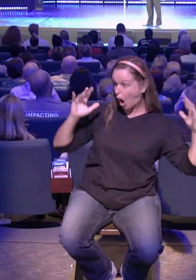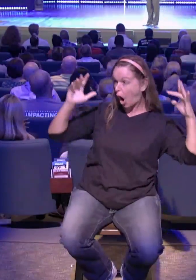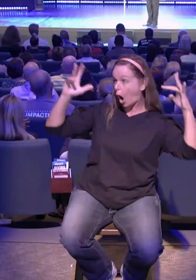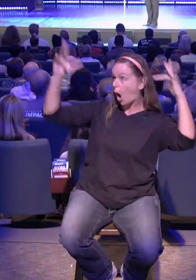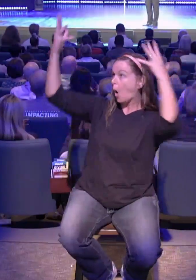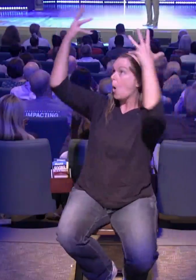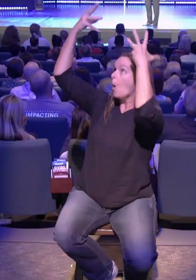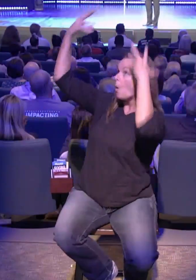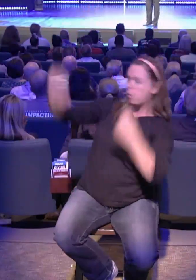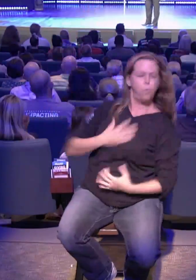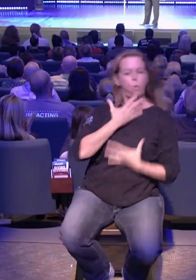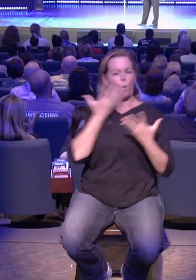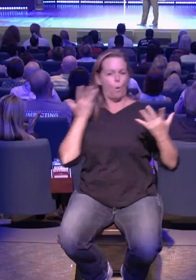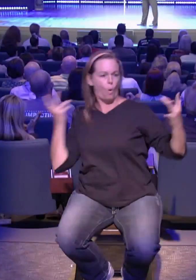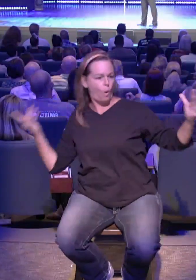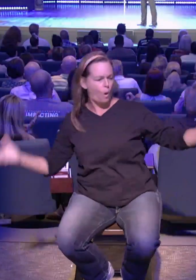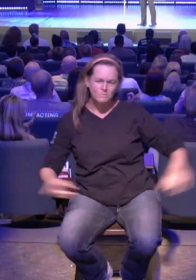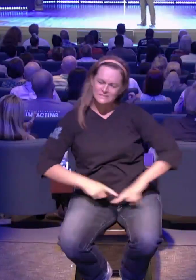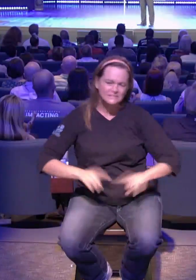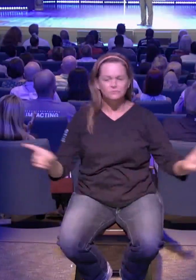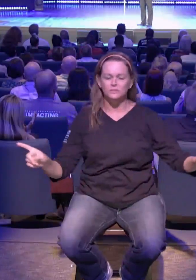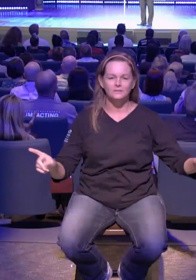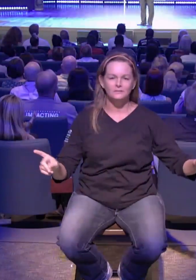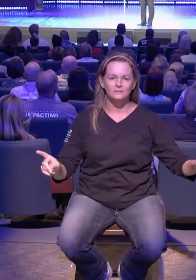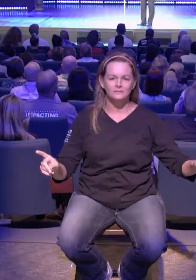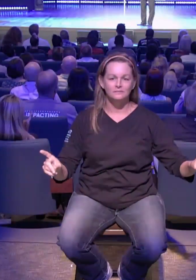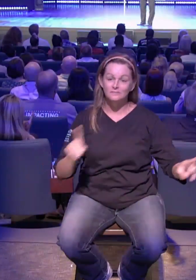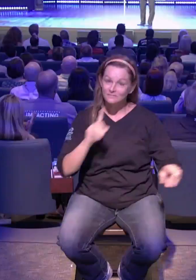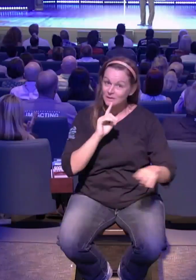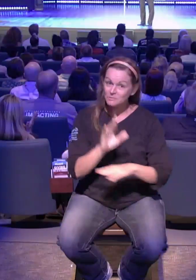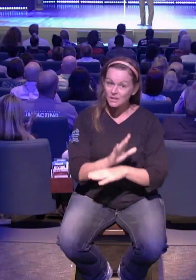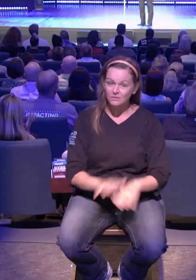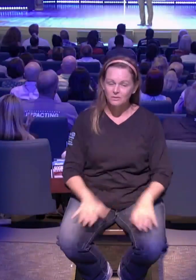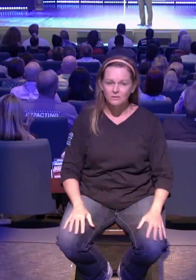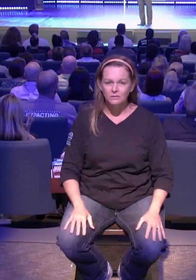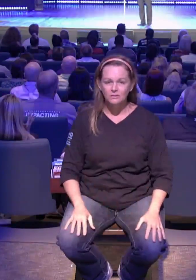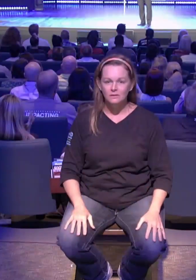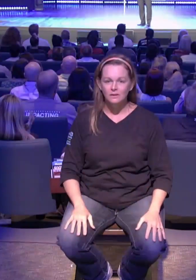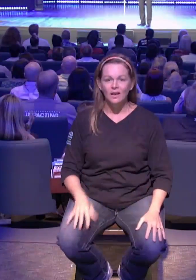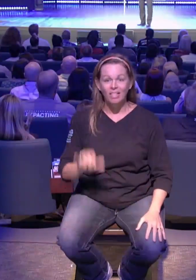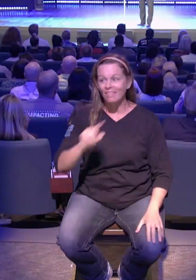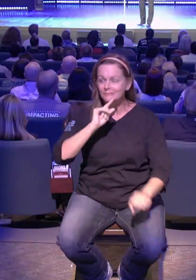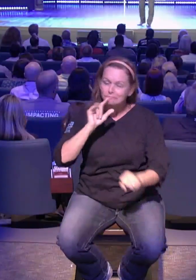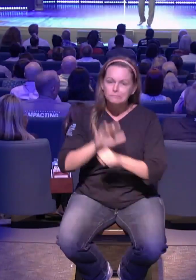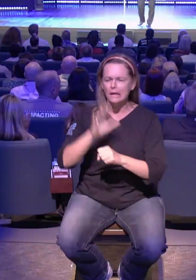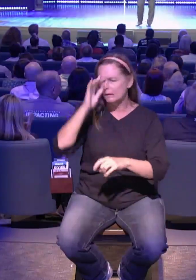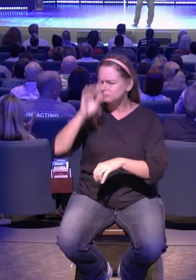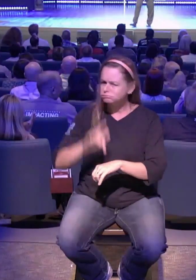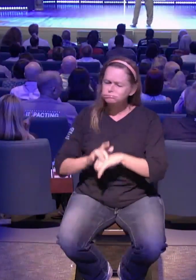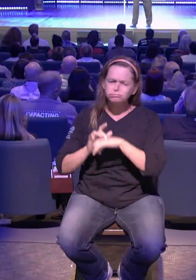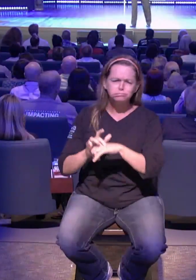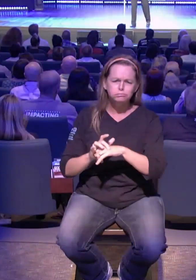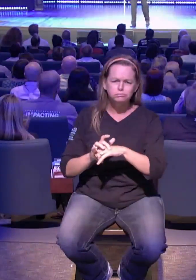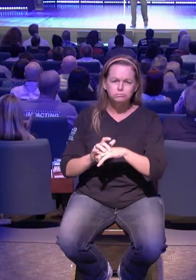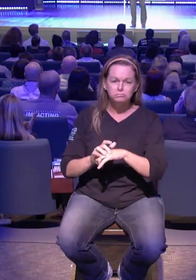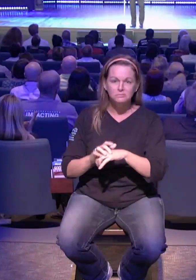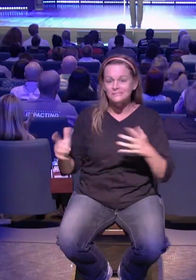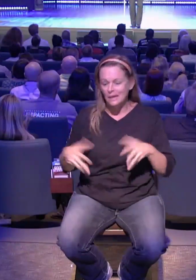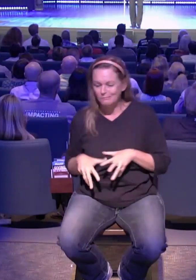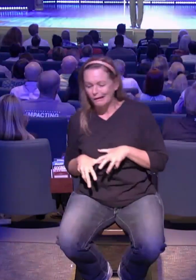God. I'm committed to the church. I'm not casual about that. These men weren't casual about